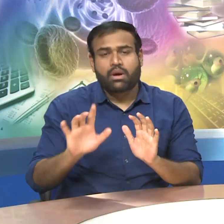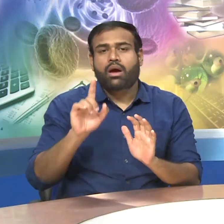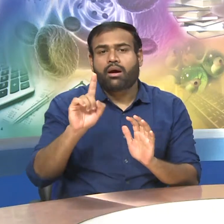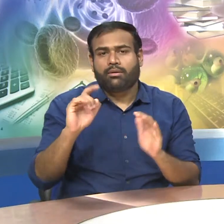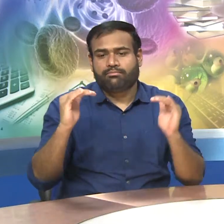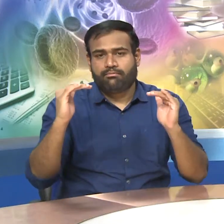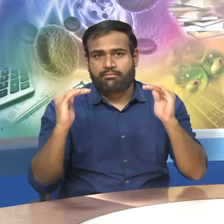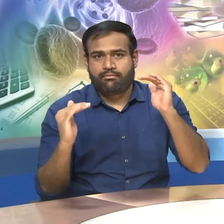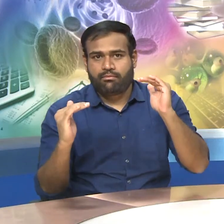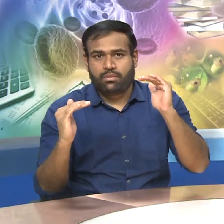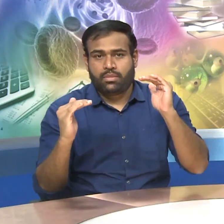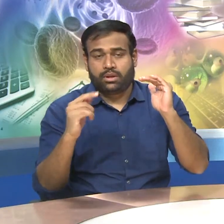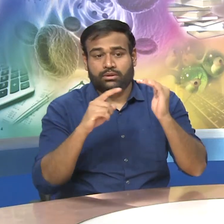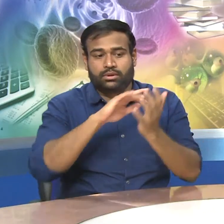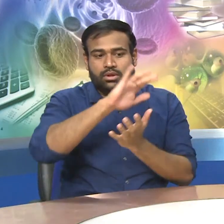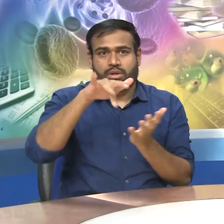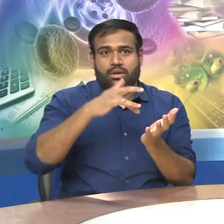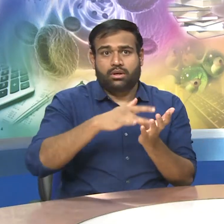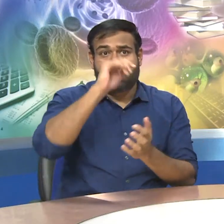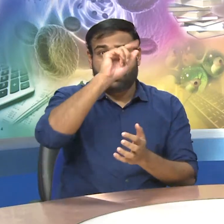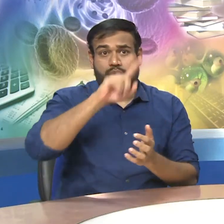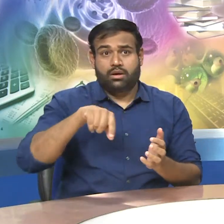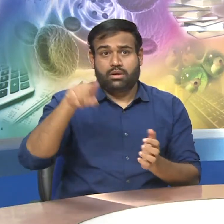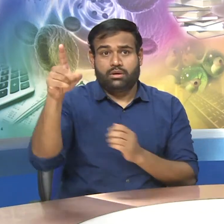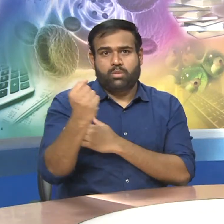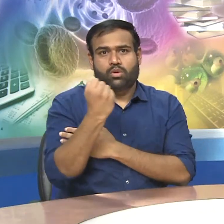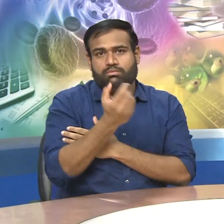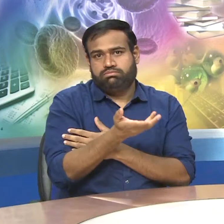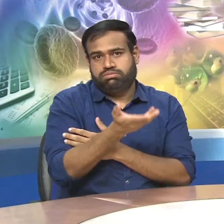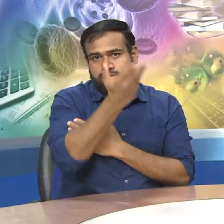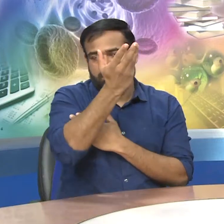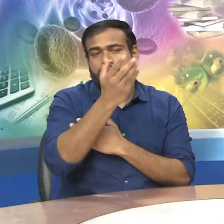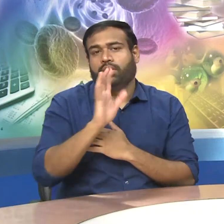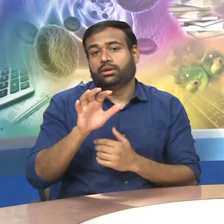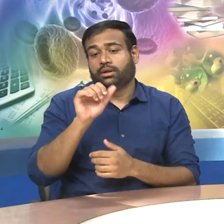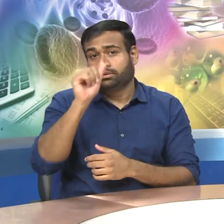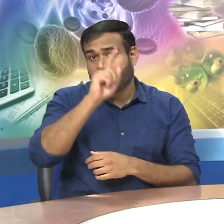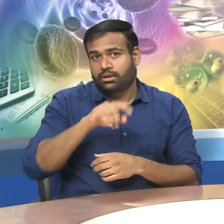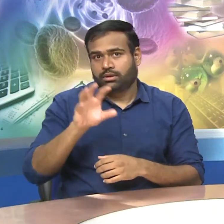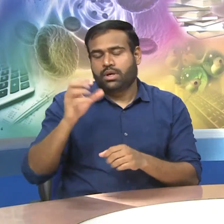It means central government is more powerful than state government.